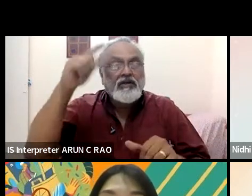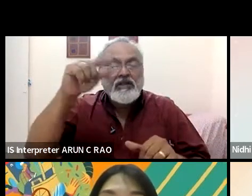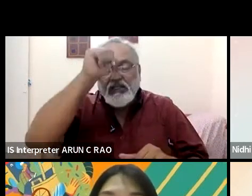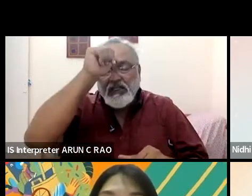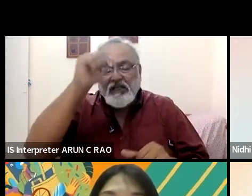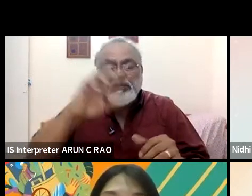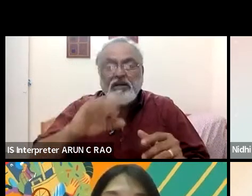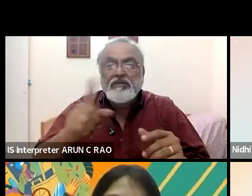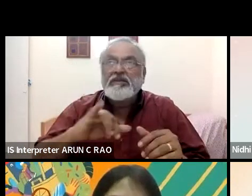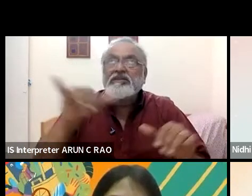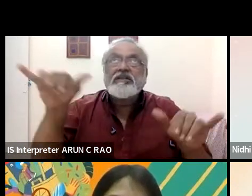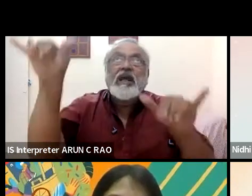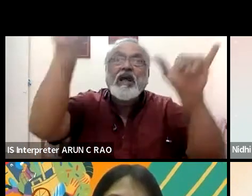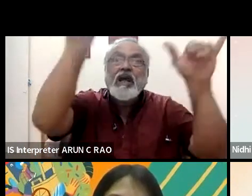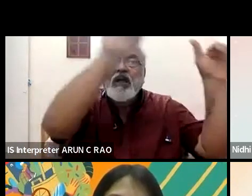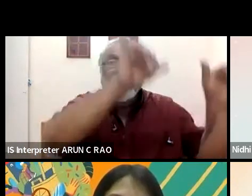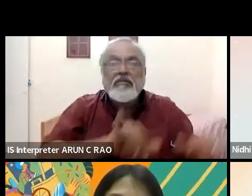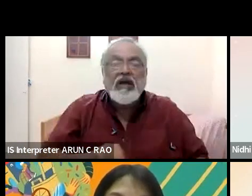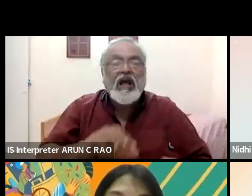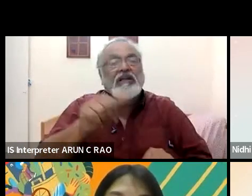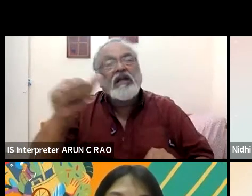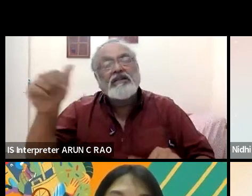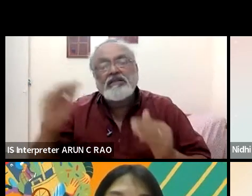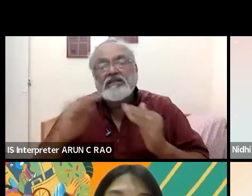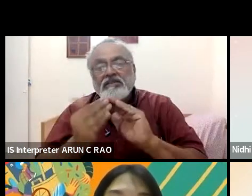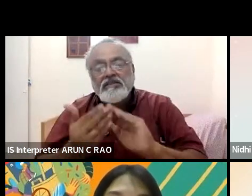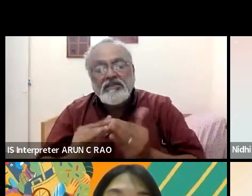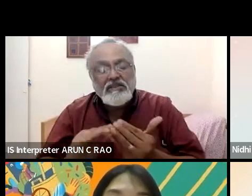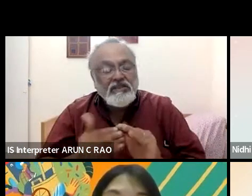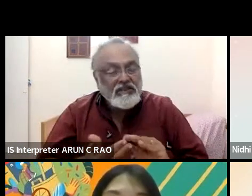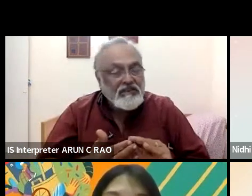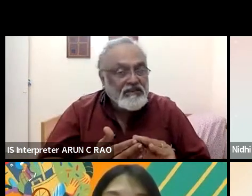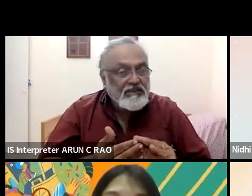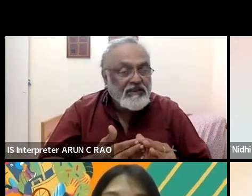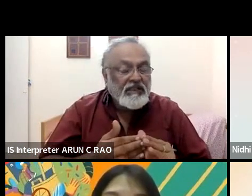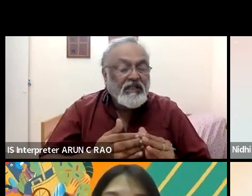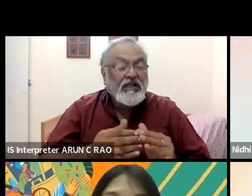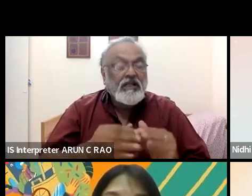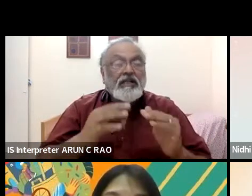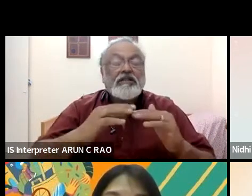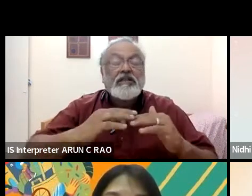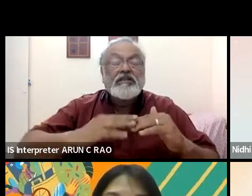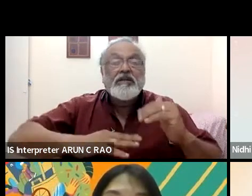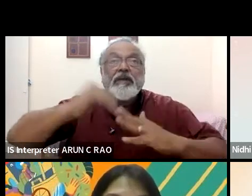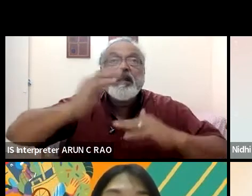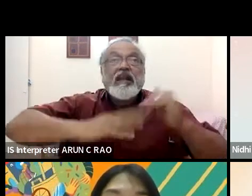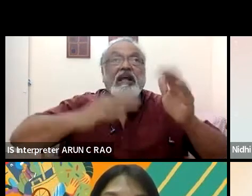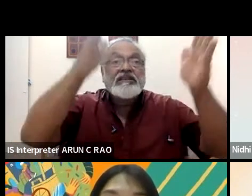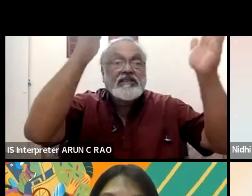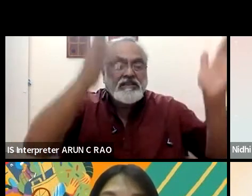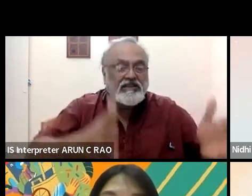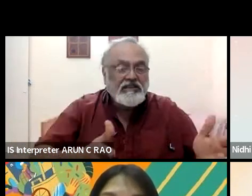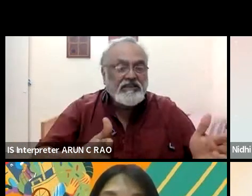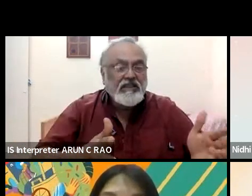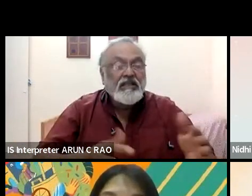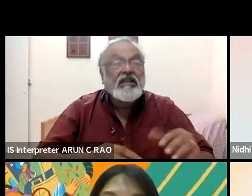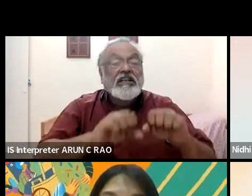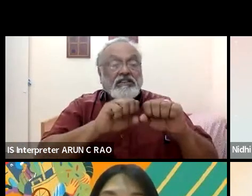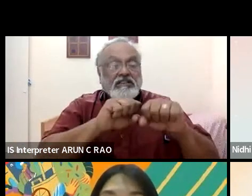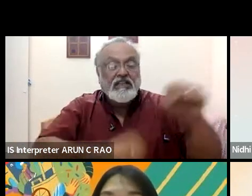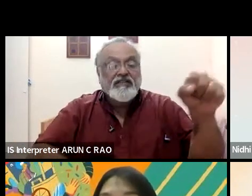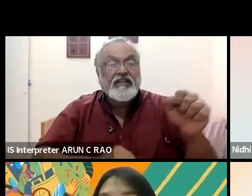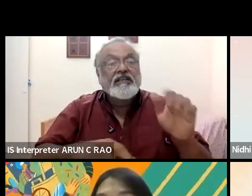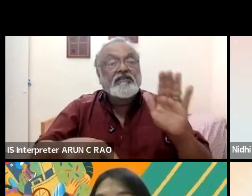and cities, about the importance of certification of buildings, particularly public buildings, I guess, but this could